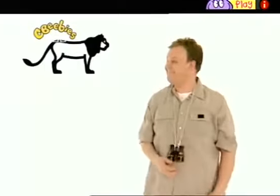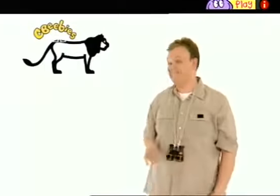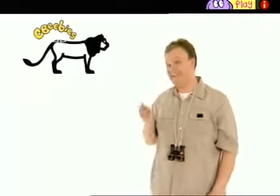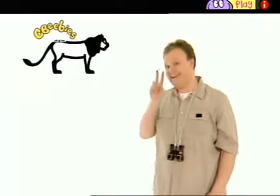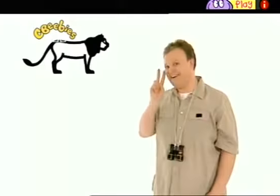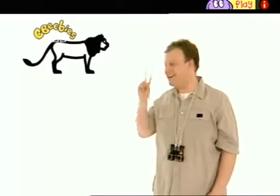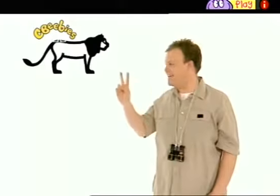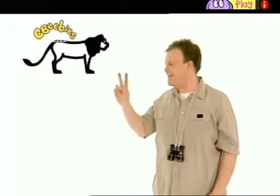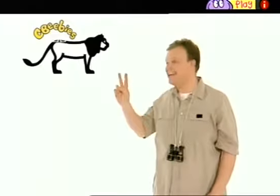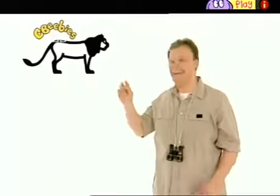Look!